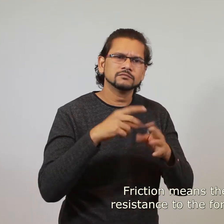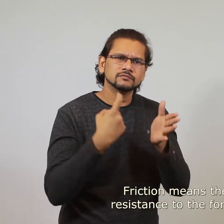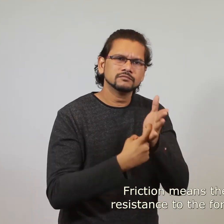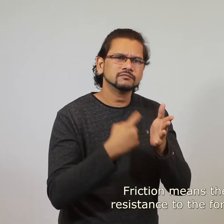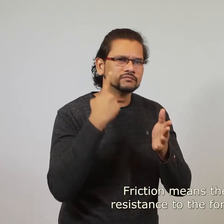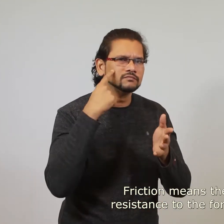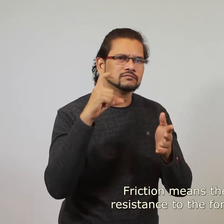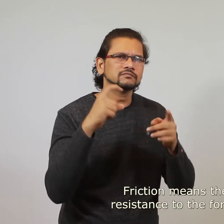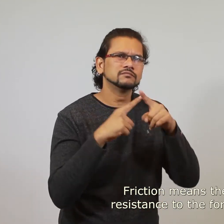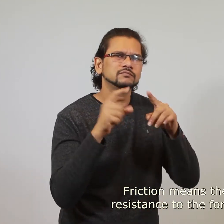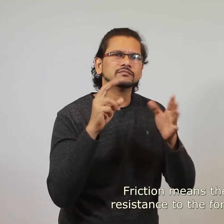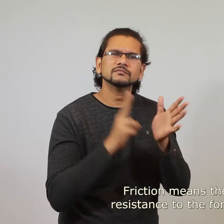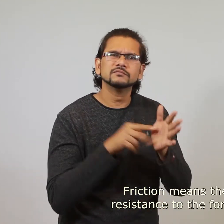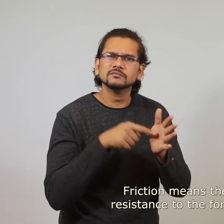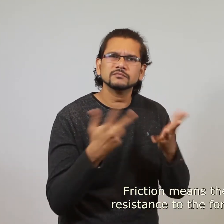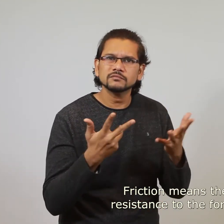Friction means the resistance to the force.